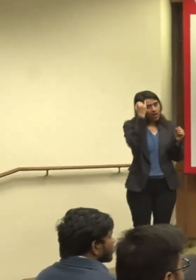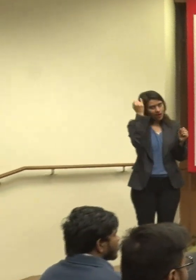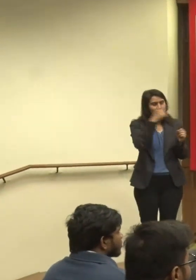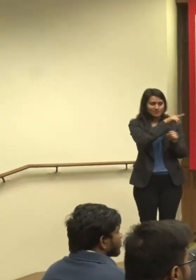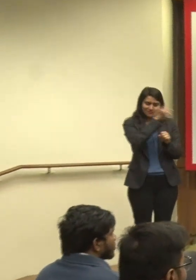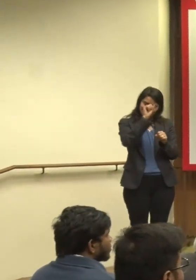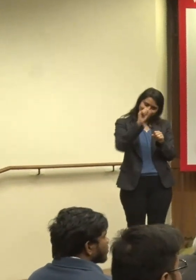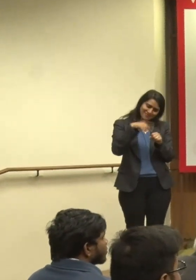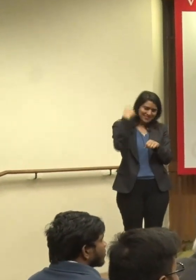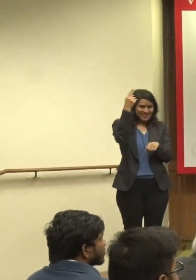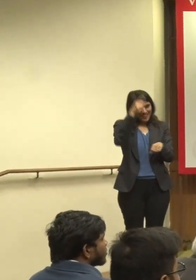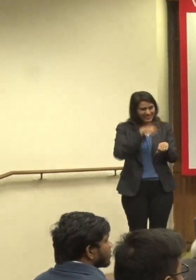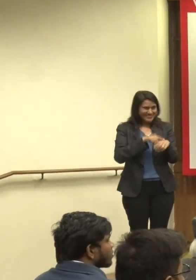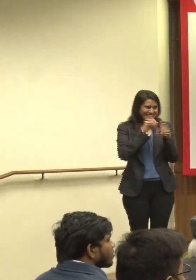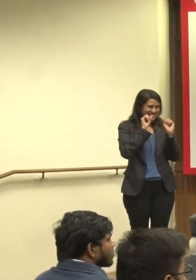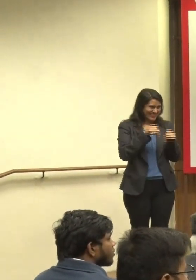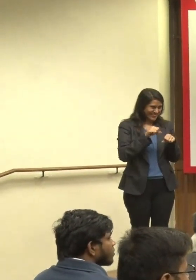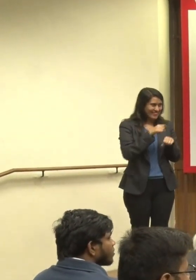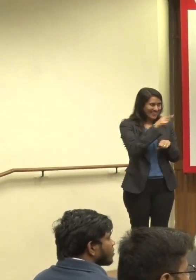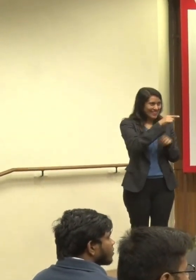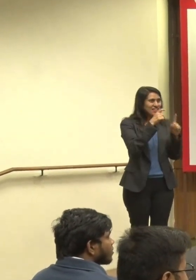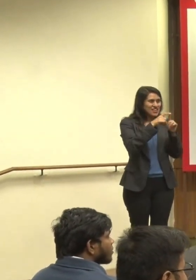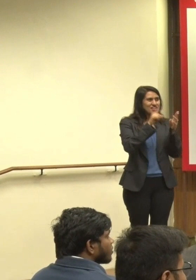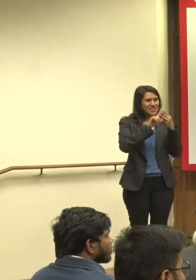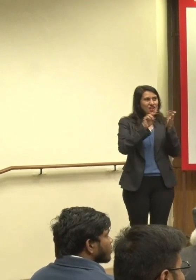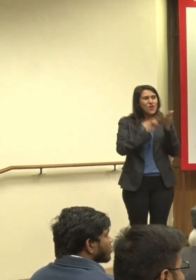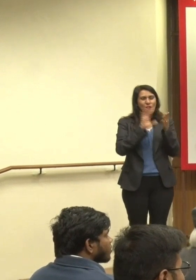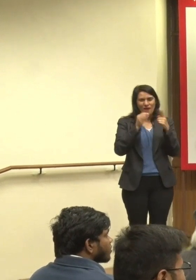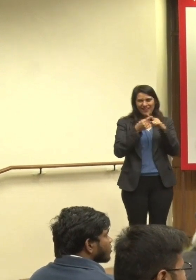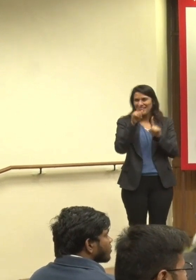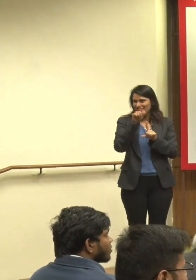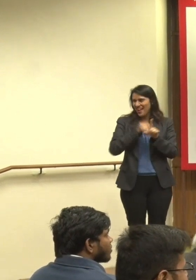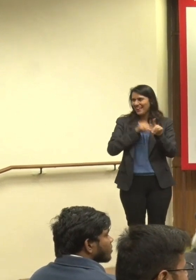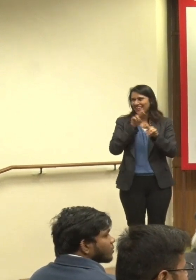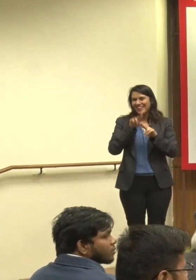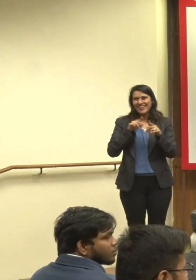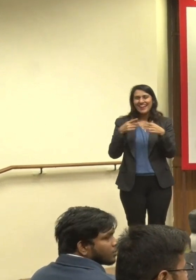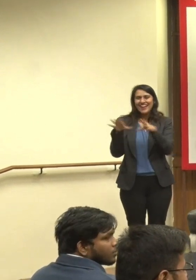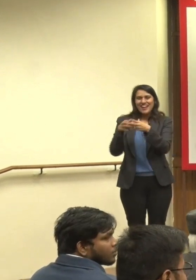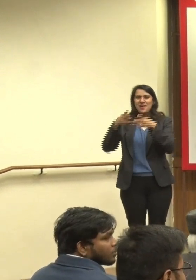The next one. That's right. And denotified tribes, these are